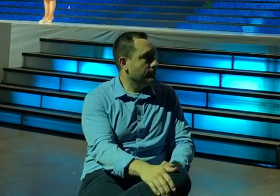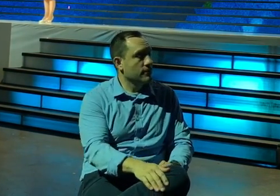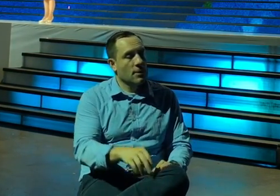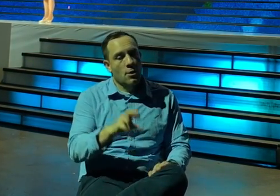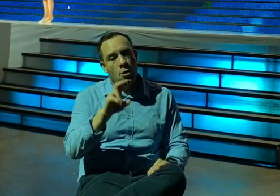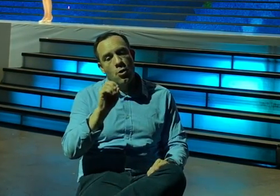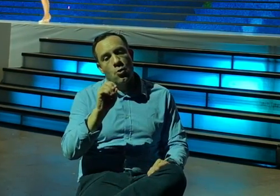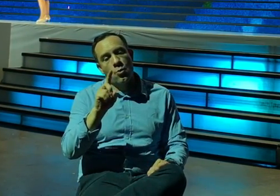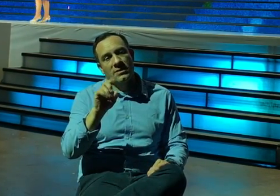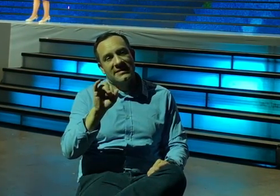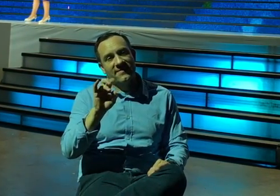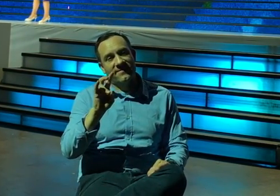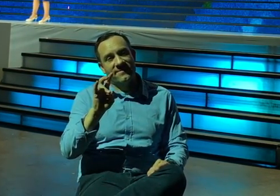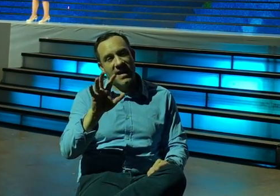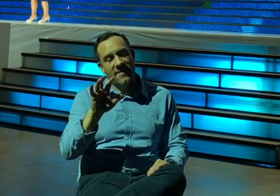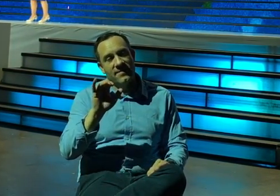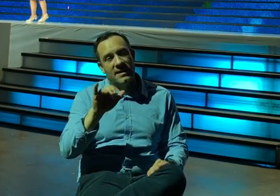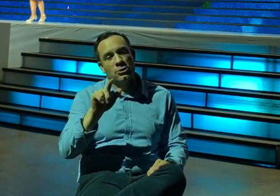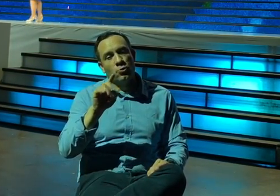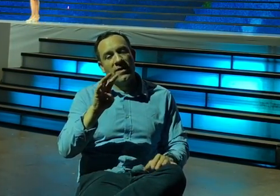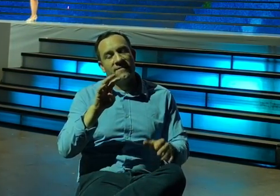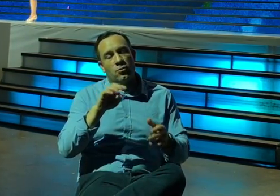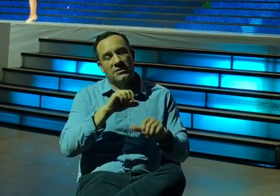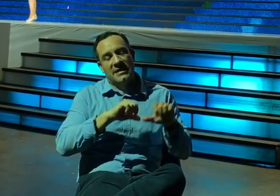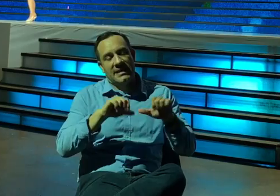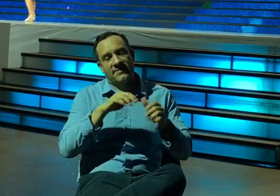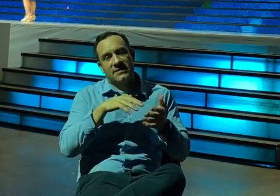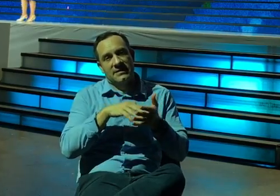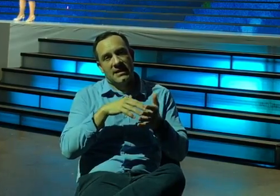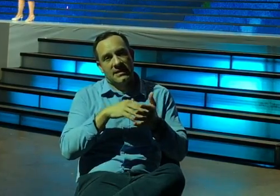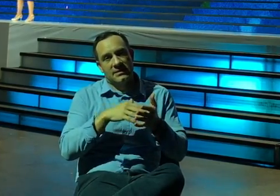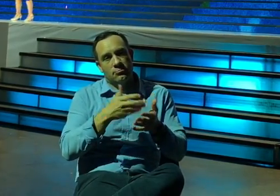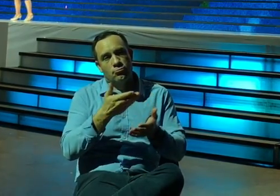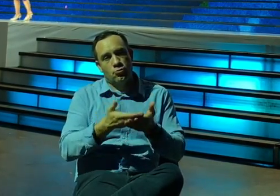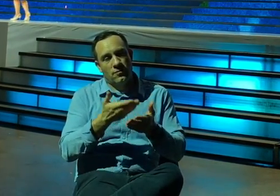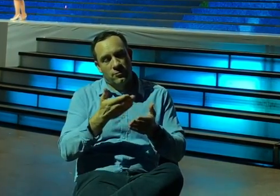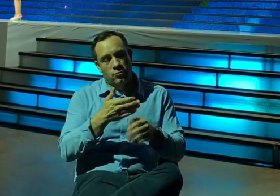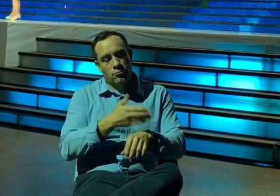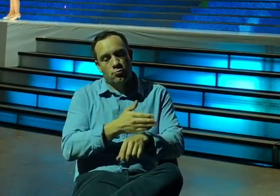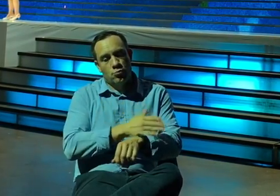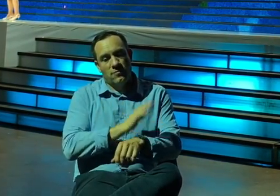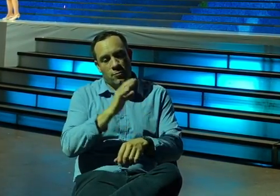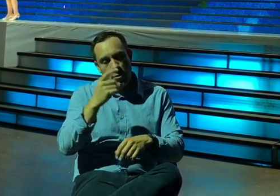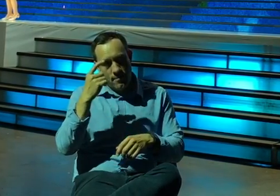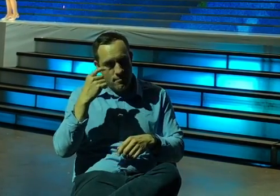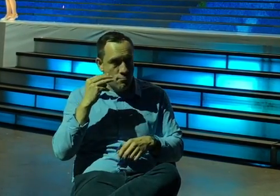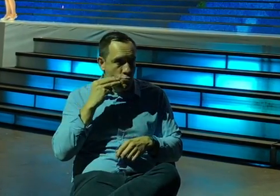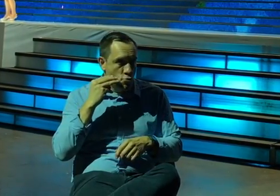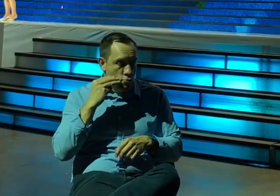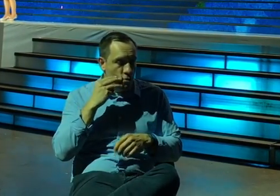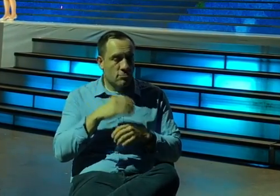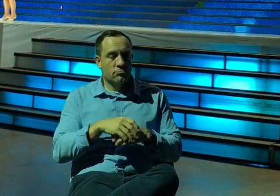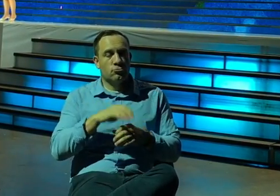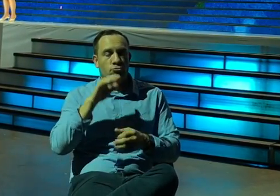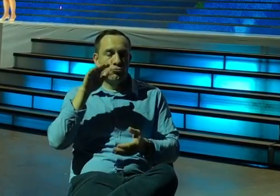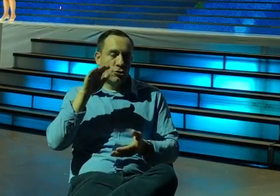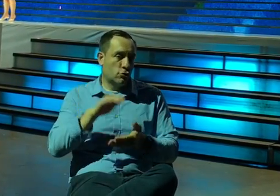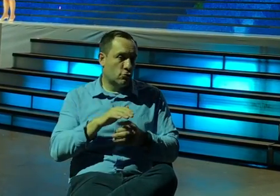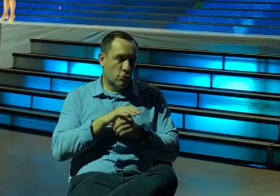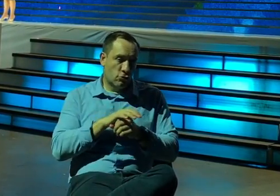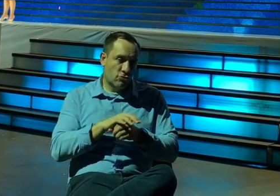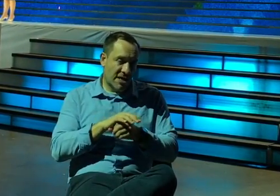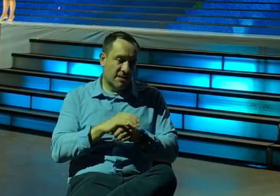RO175. That's 24 scientific studies, clinically demonstrated to improve your mood, reduce stress hormone levels, and